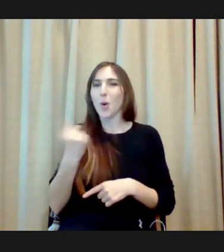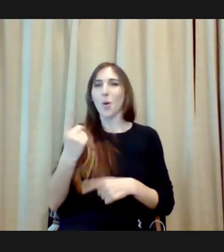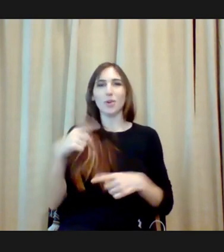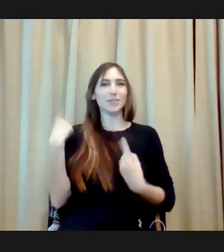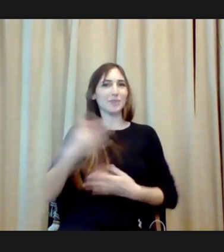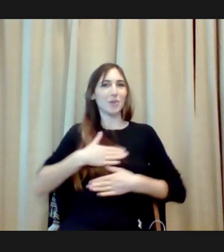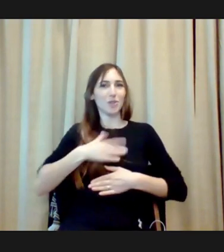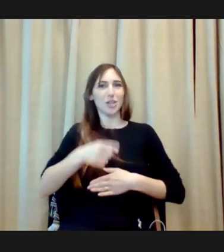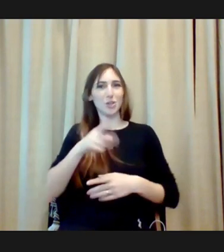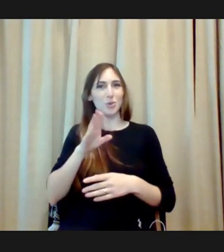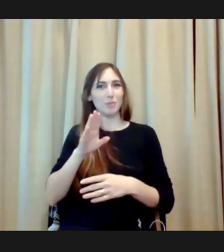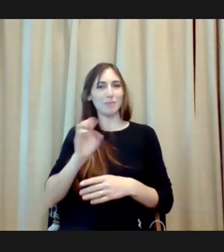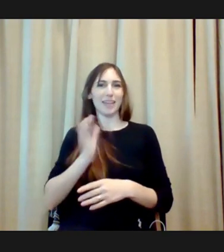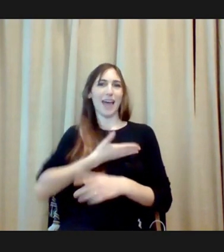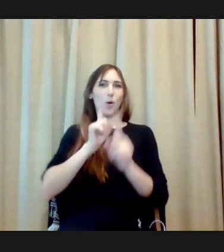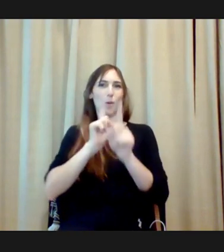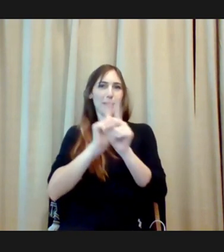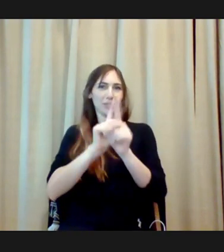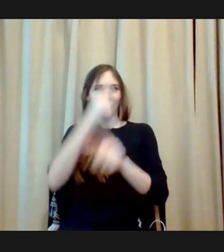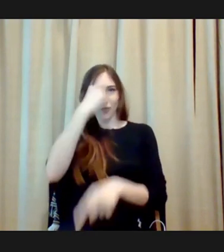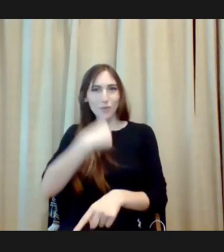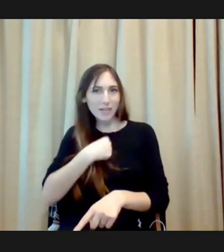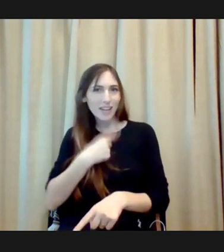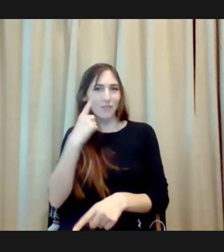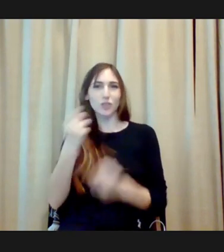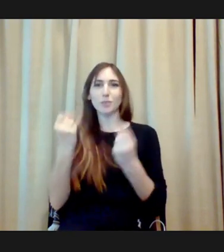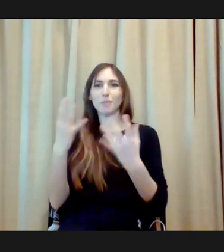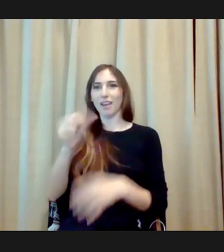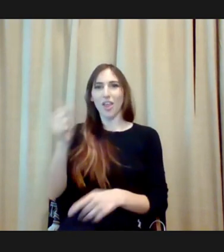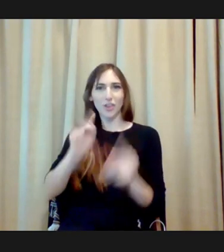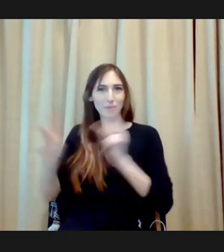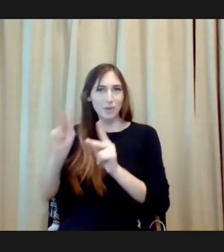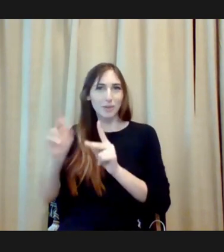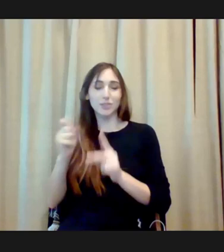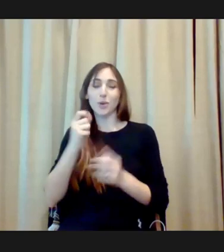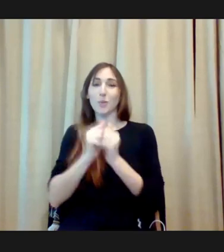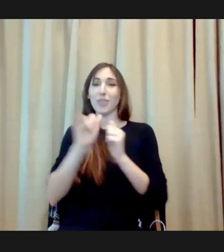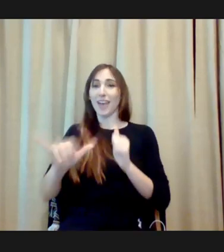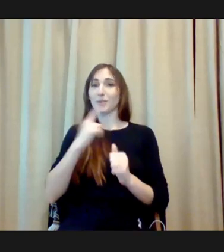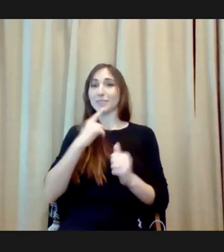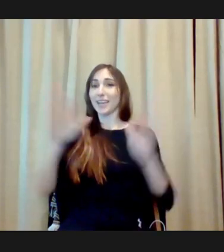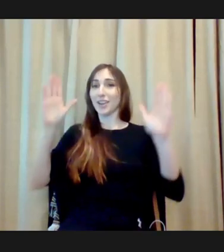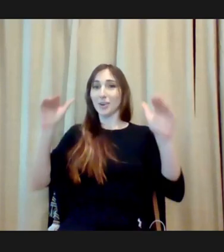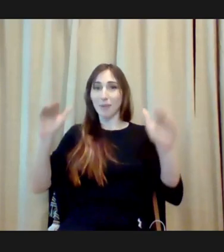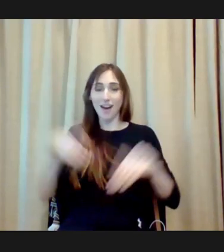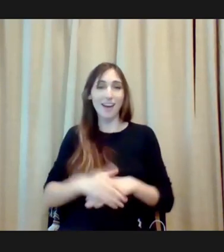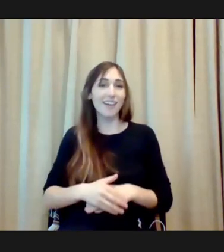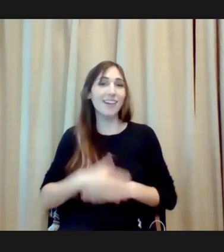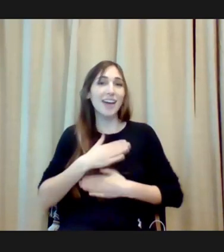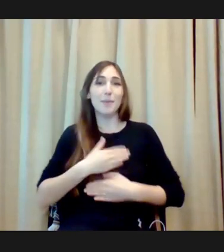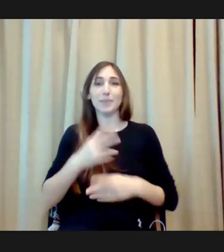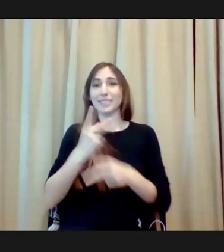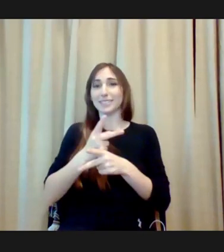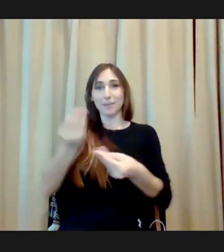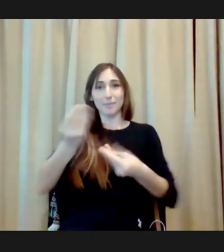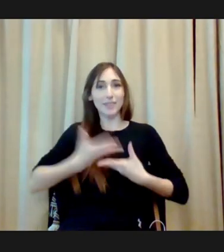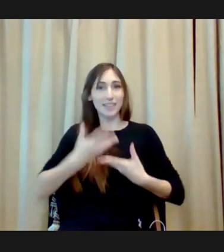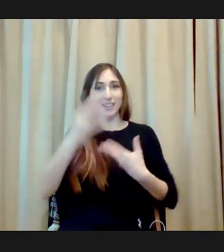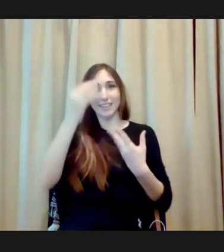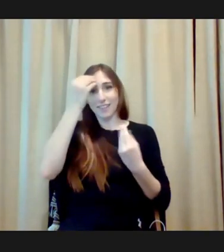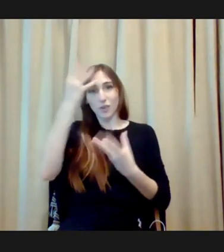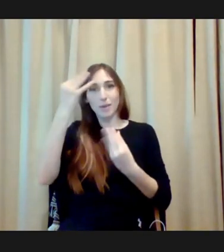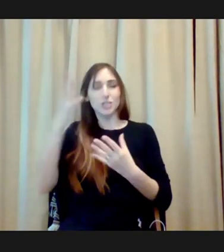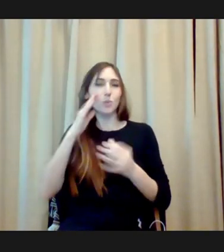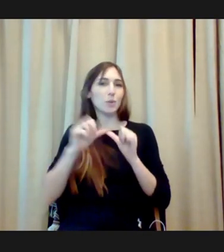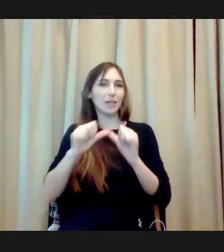too, for me and so many others. So with that, we're going to say goodbye, and please keep feeding us information. We will absolutely keep posting it on all